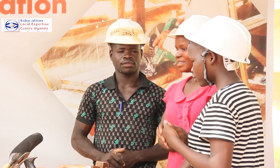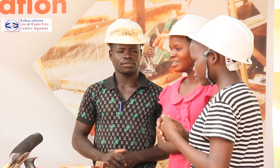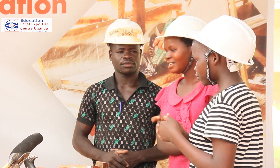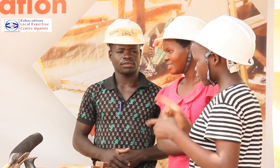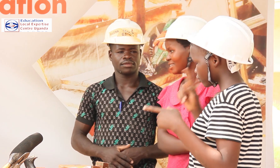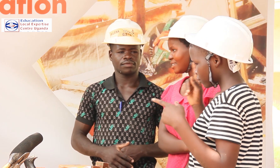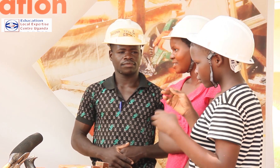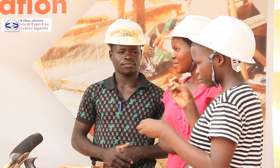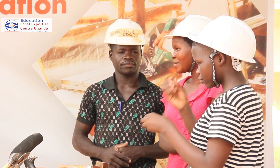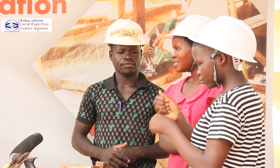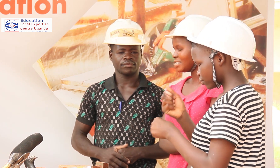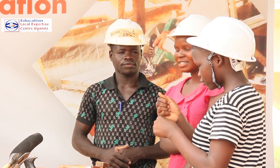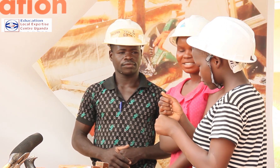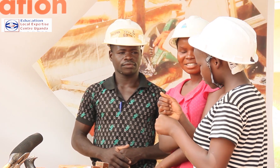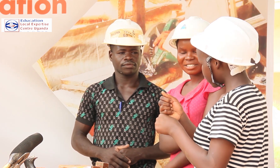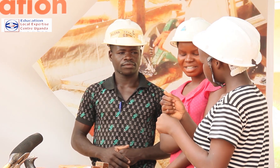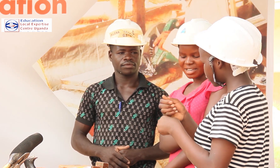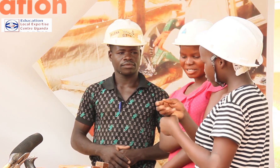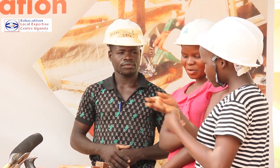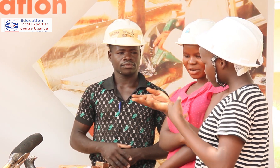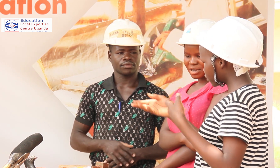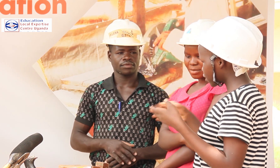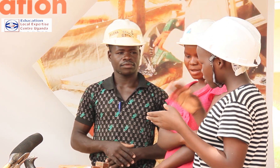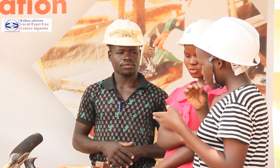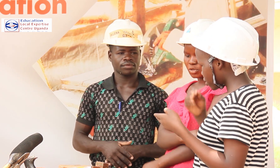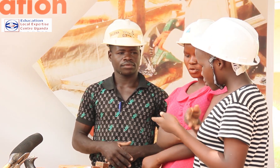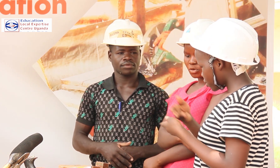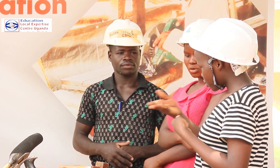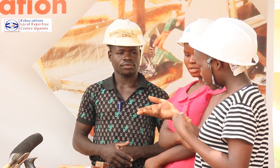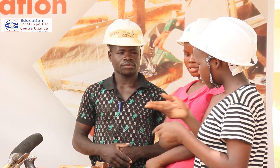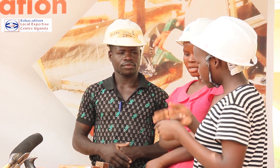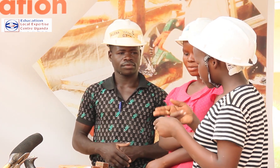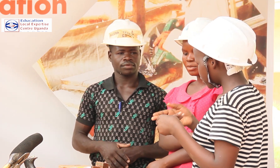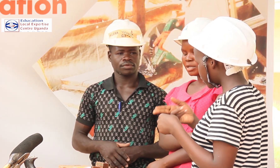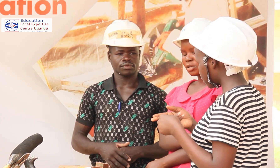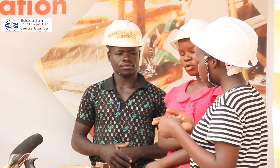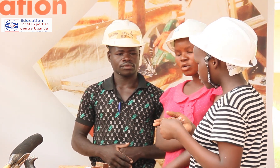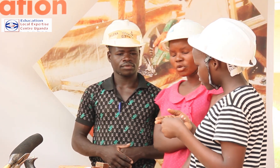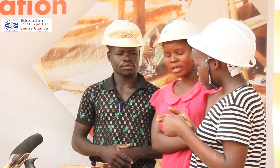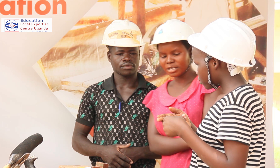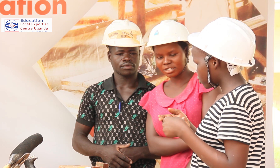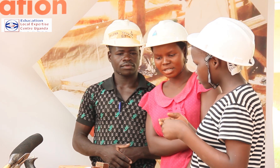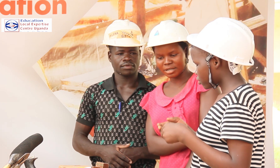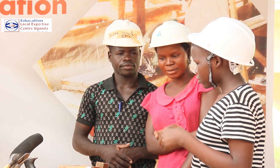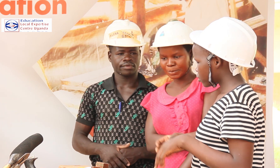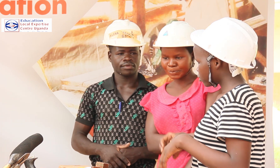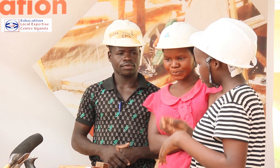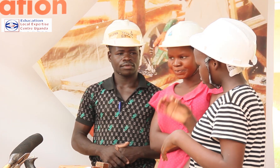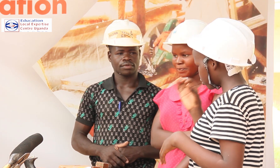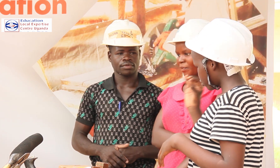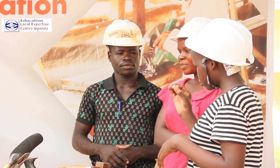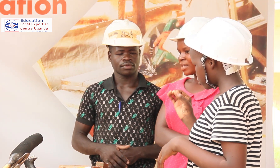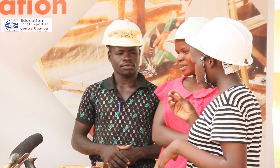This money, but he didn't tell us our name, but we know his name. He called Onen